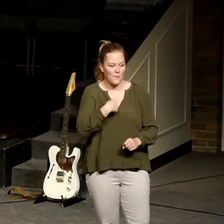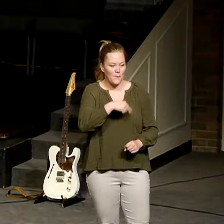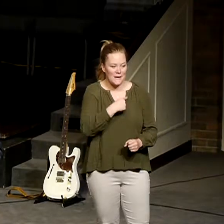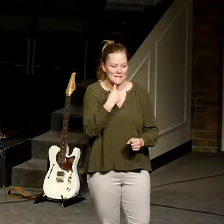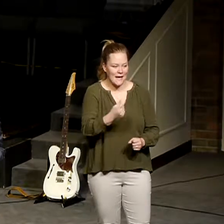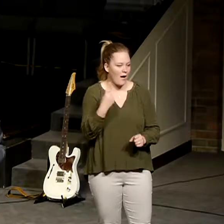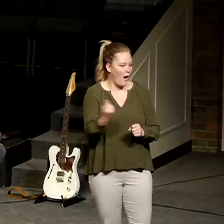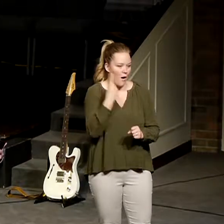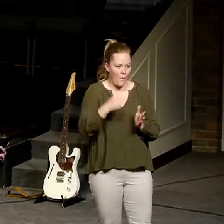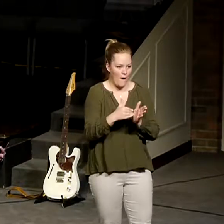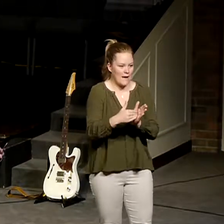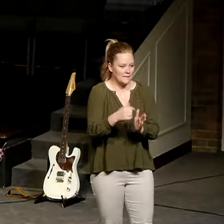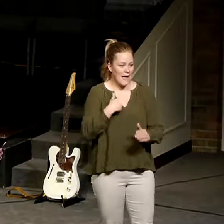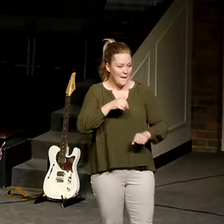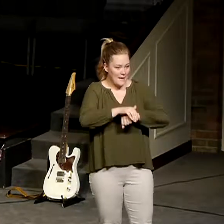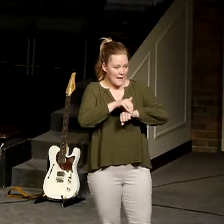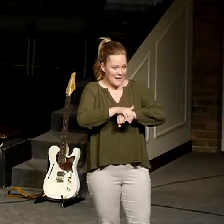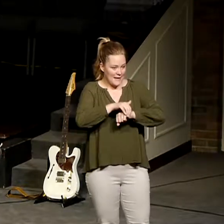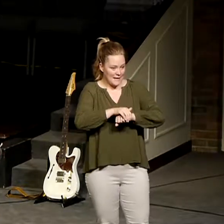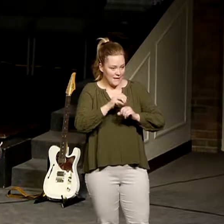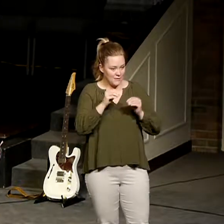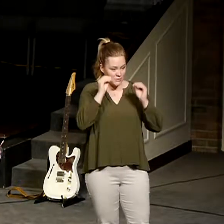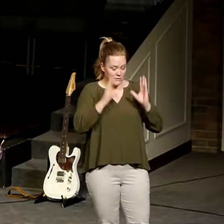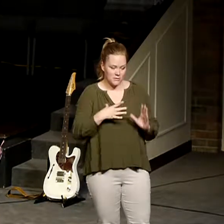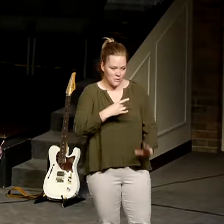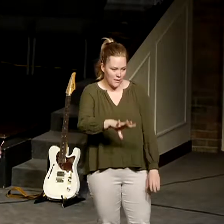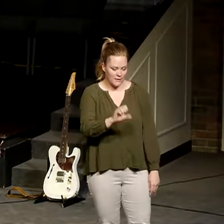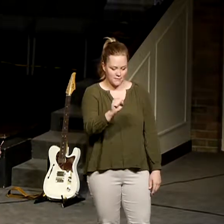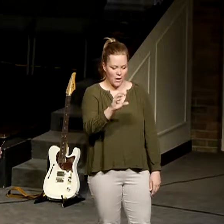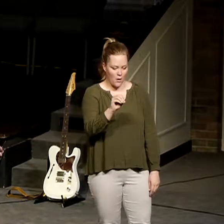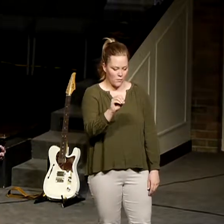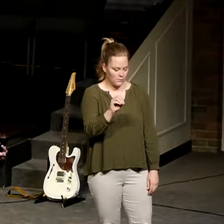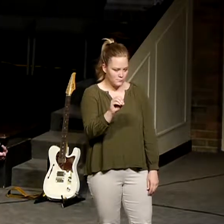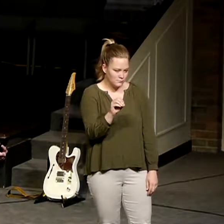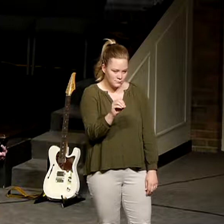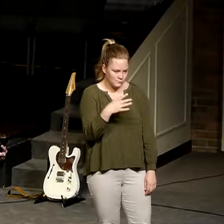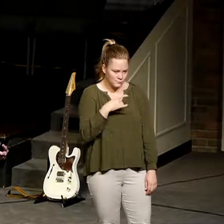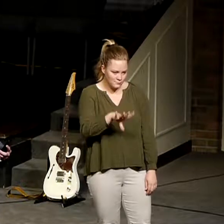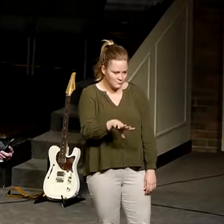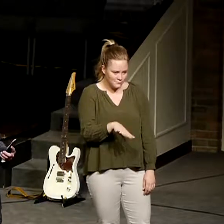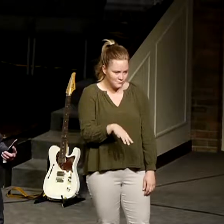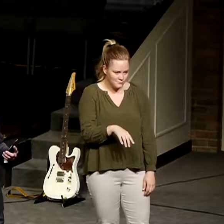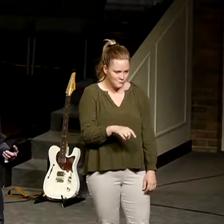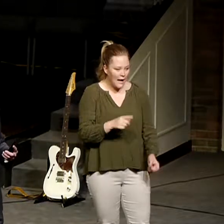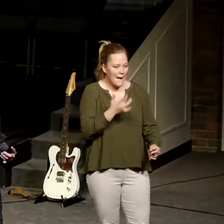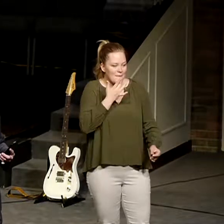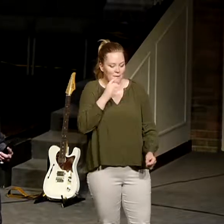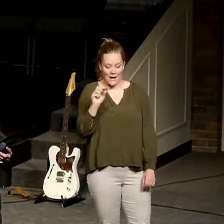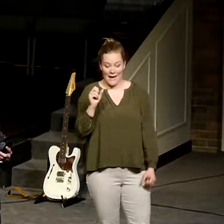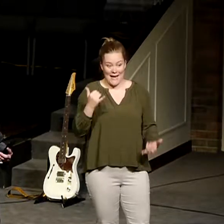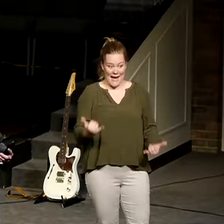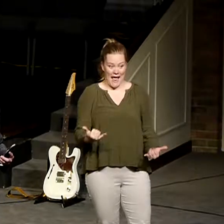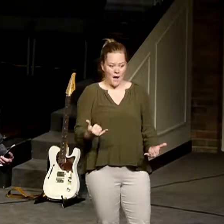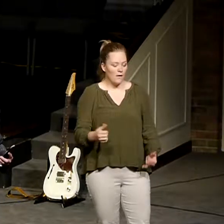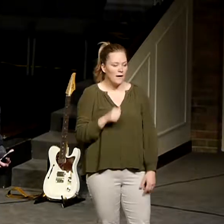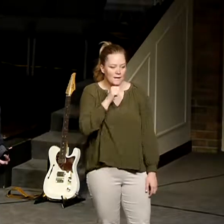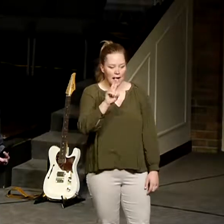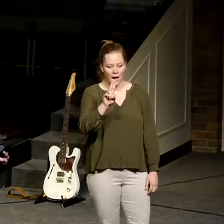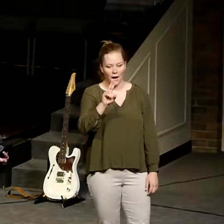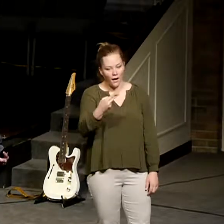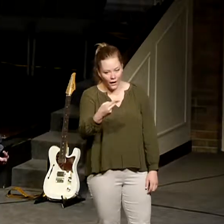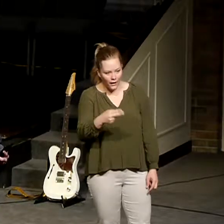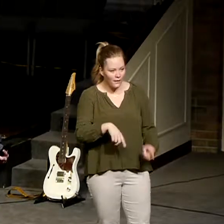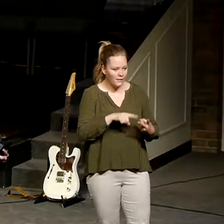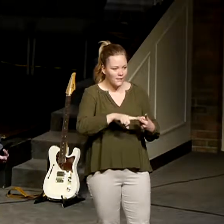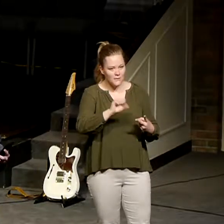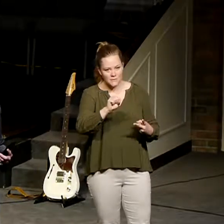As an English teacher, I don't like it. Sorry. I don't like it. I'd prefer it with now. I don't like any better than